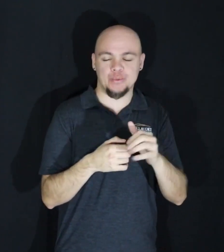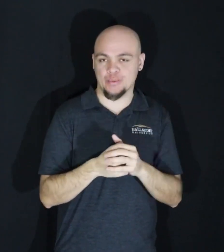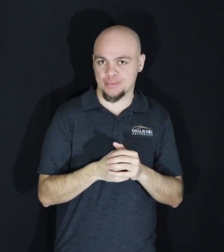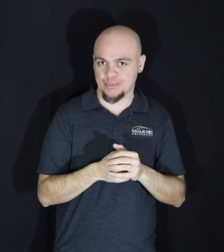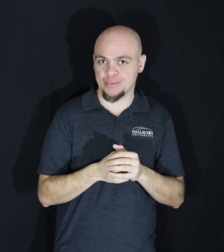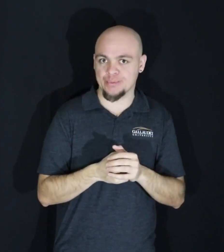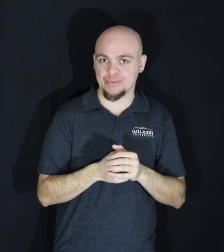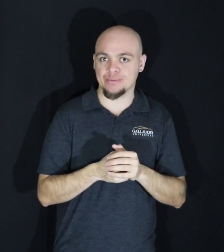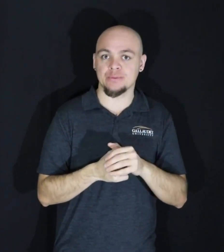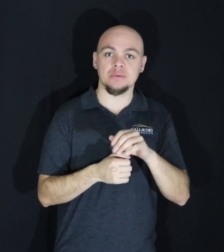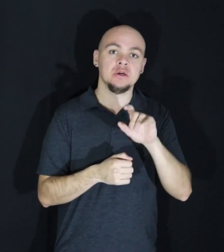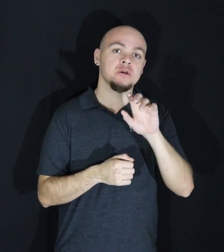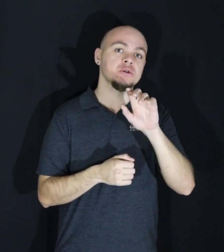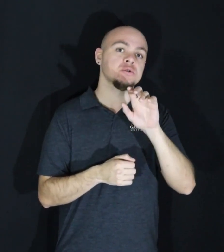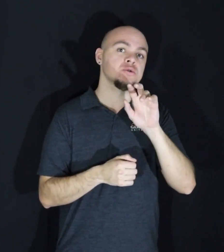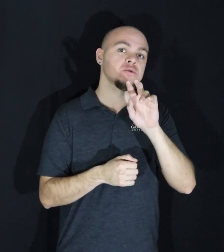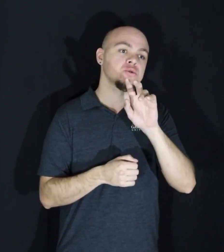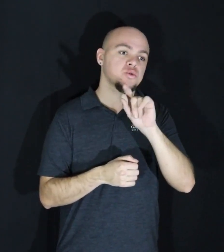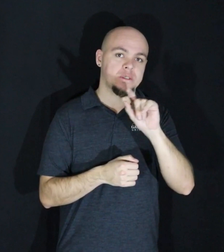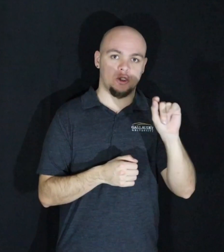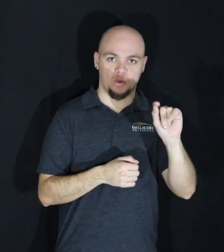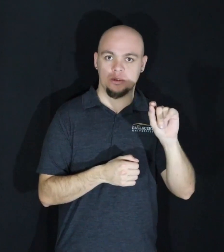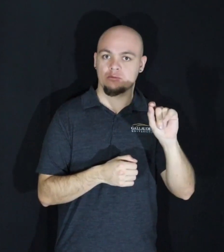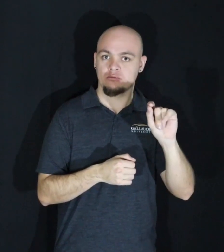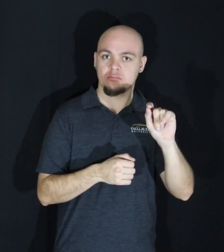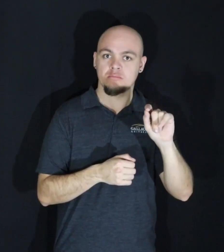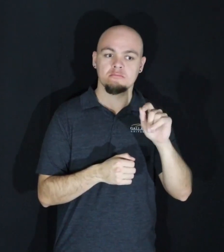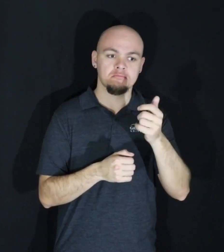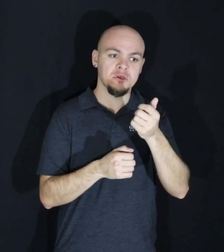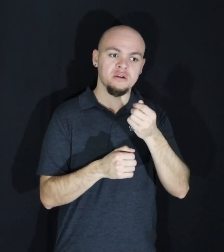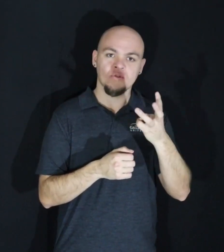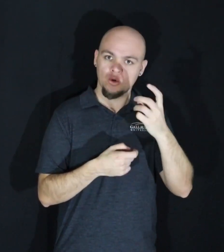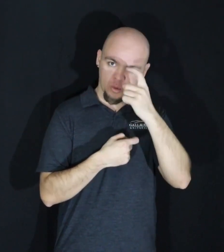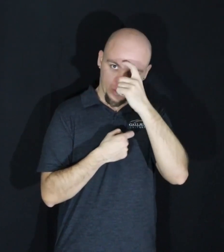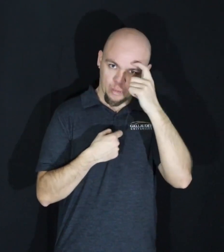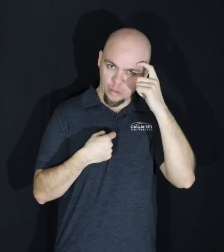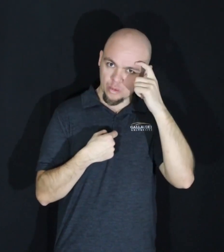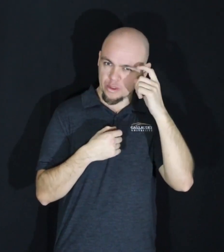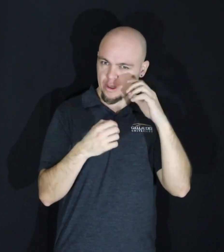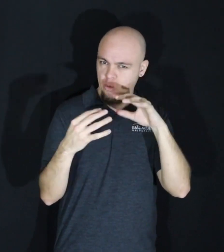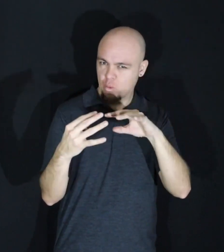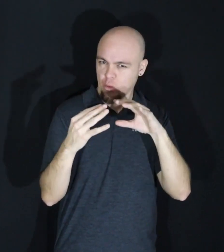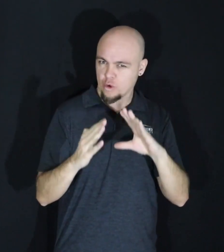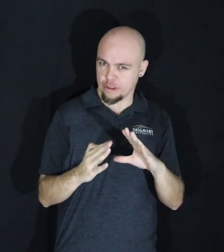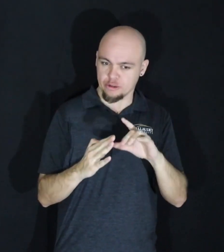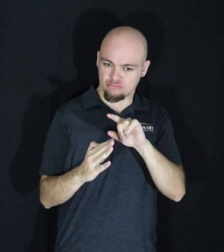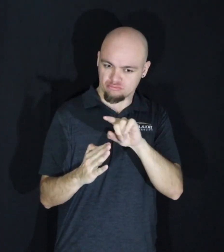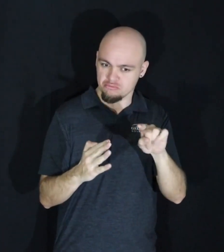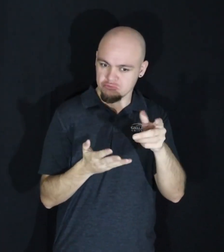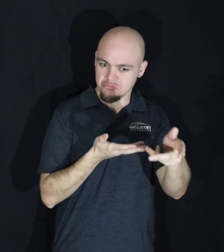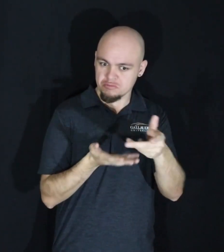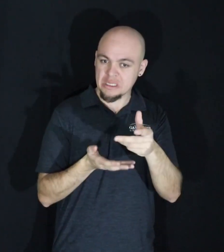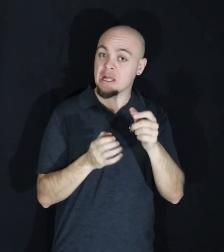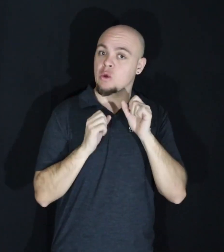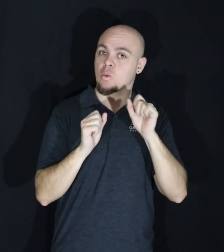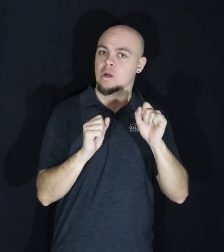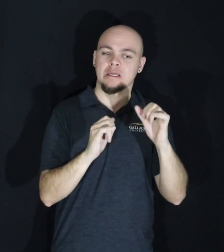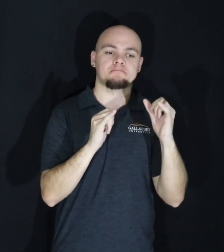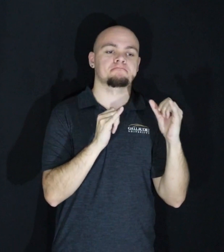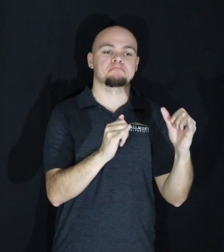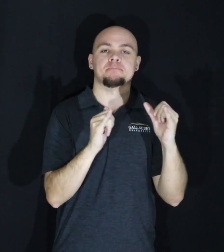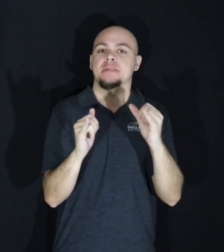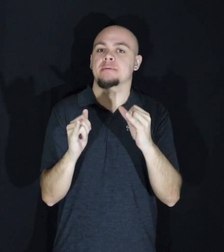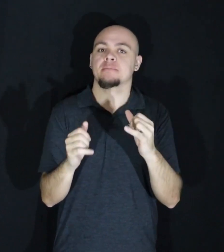In 2020, I had the privilege of working out with a handful of wounded warriors. They were doing the exact same workout as me. They were